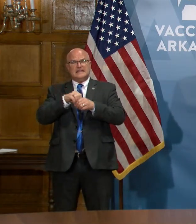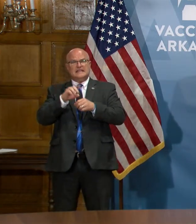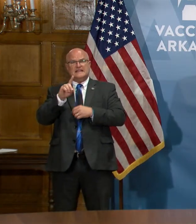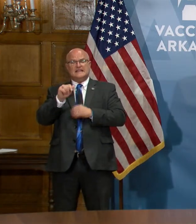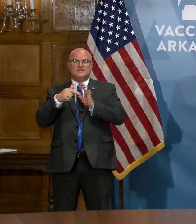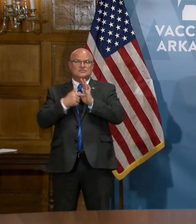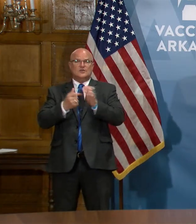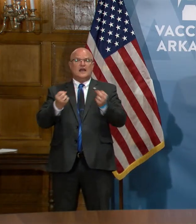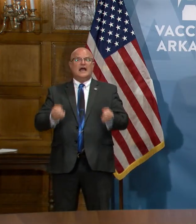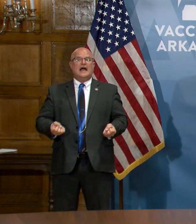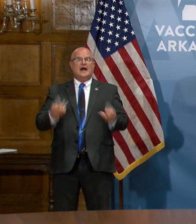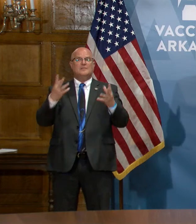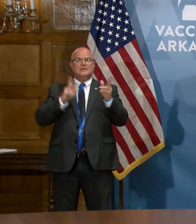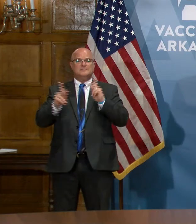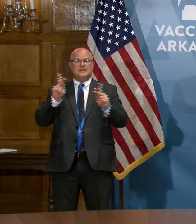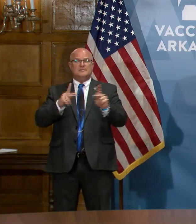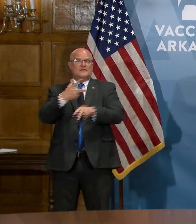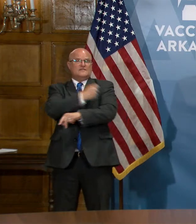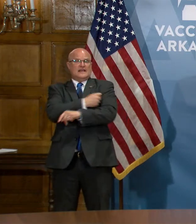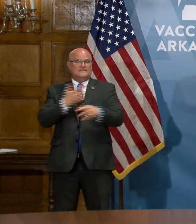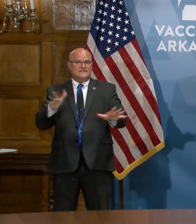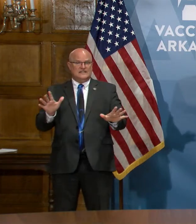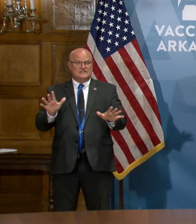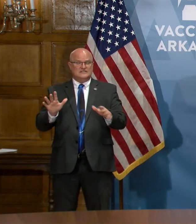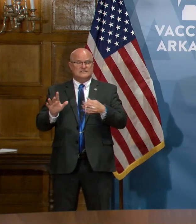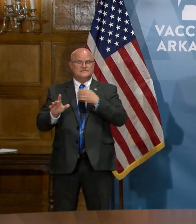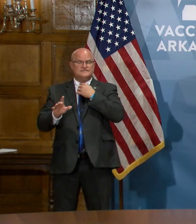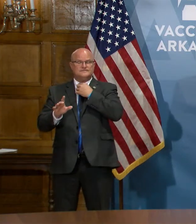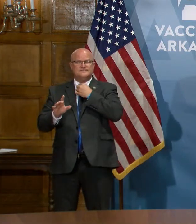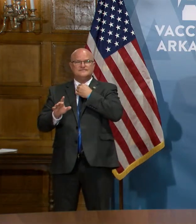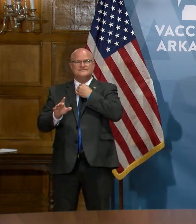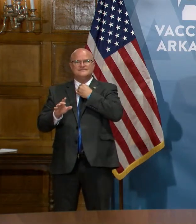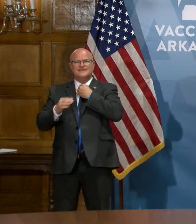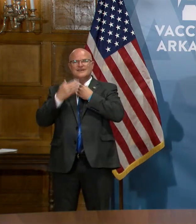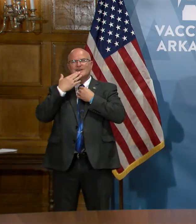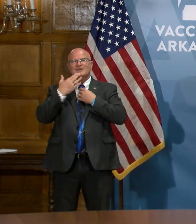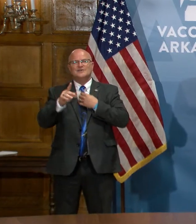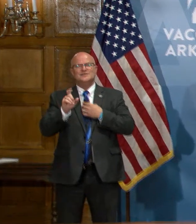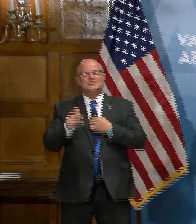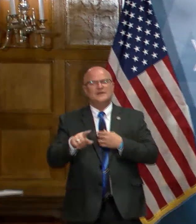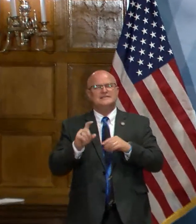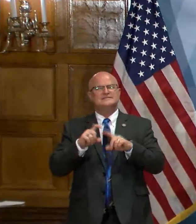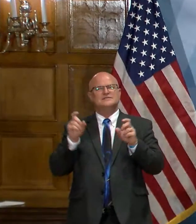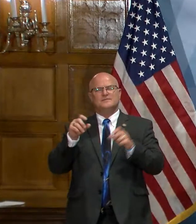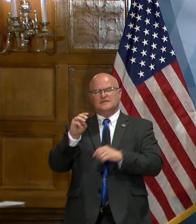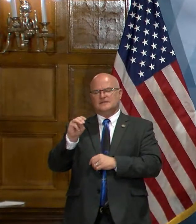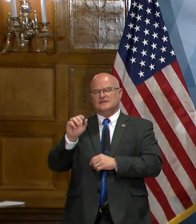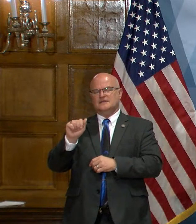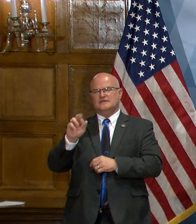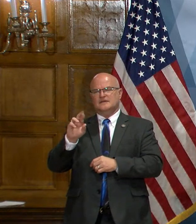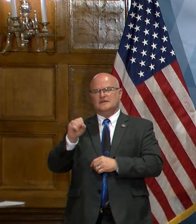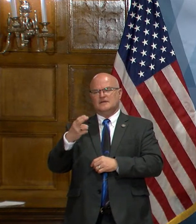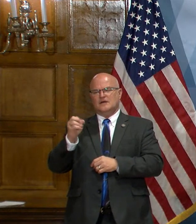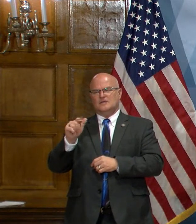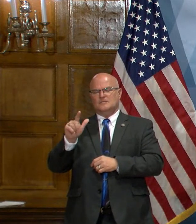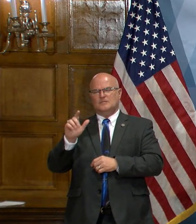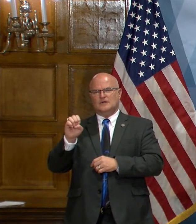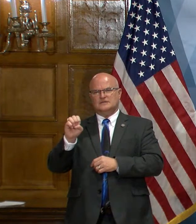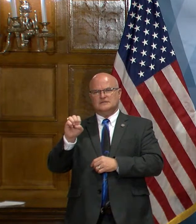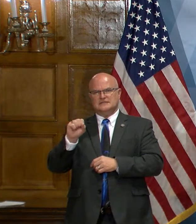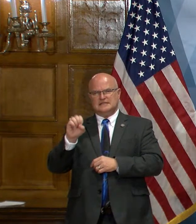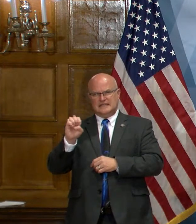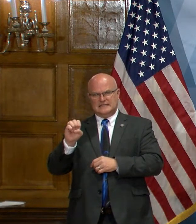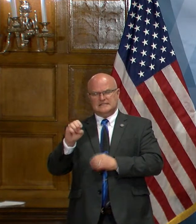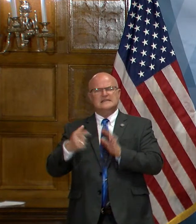show how many Arkansans are considered vaccinated? Thanks. That's a good question. In terms of the Marshallese,